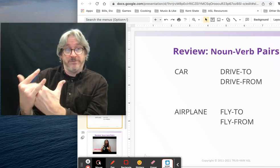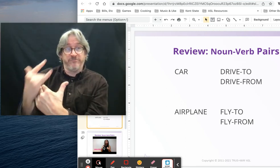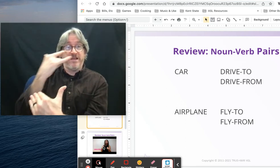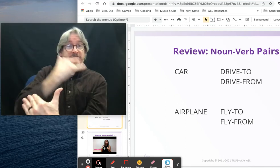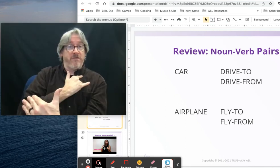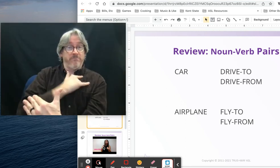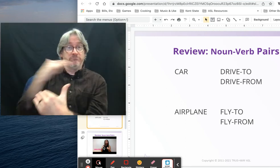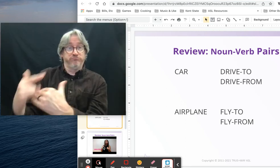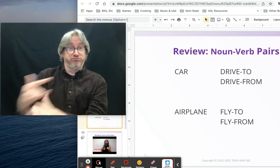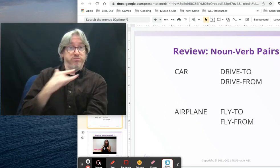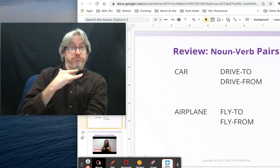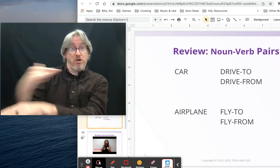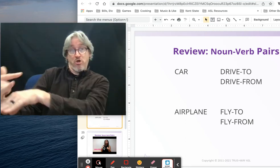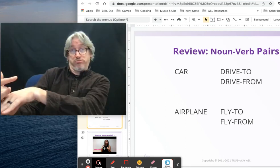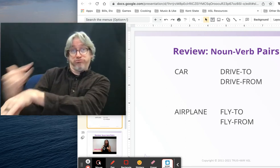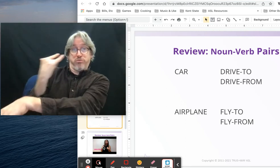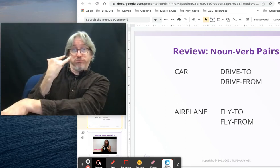get fly from.